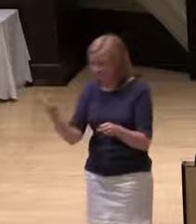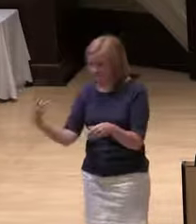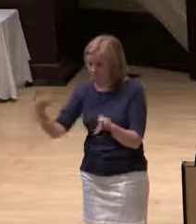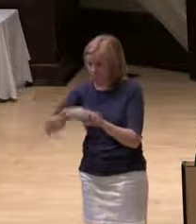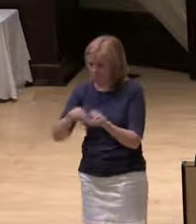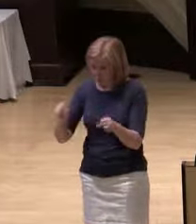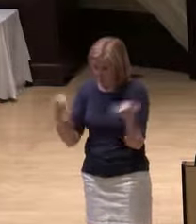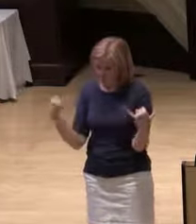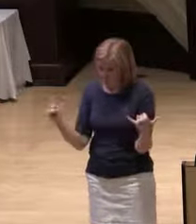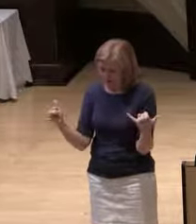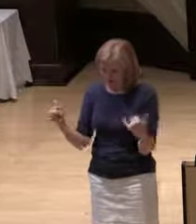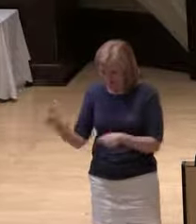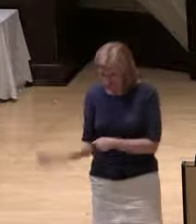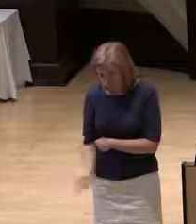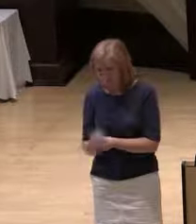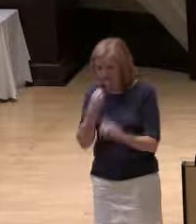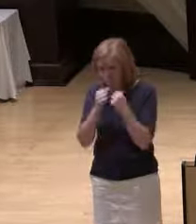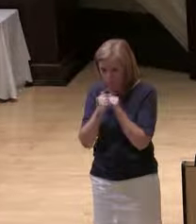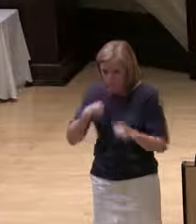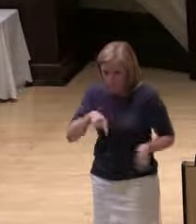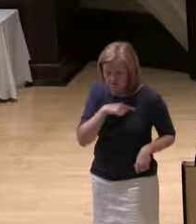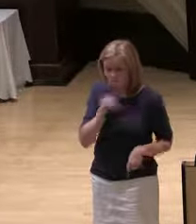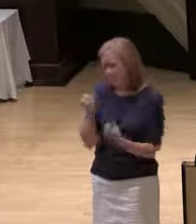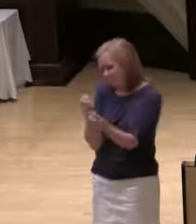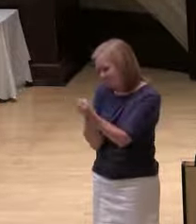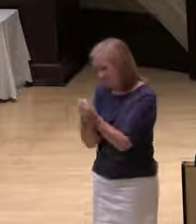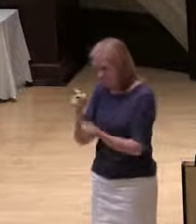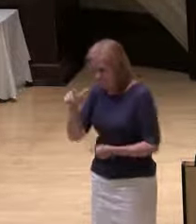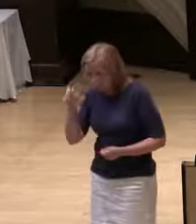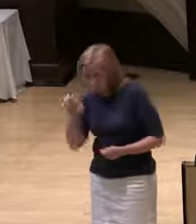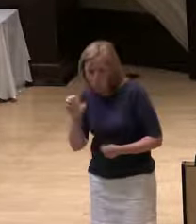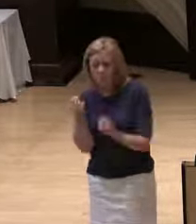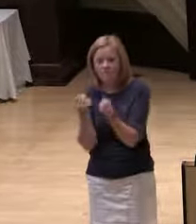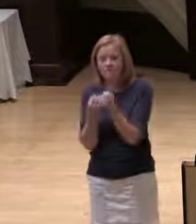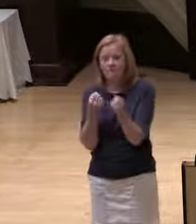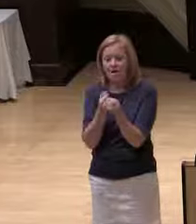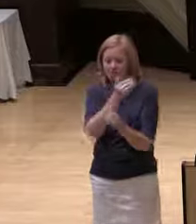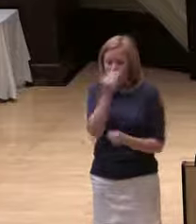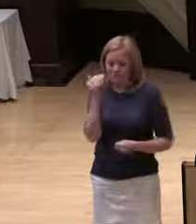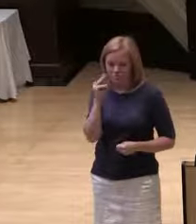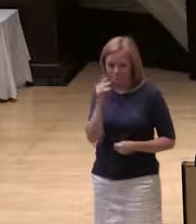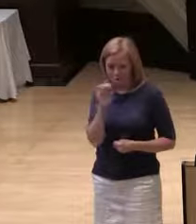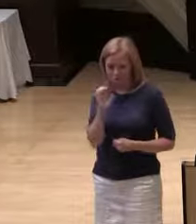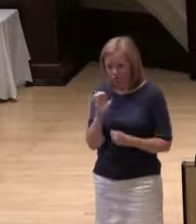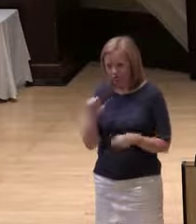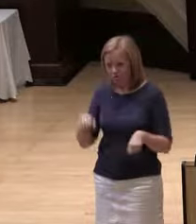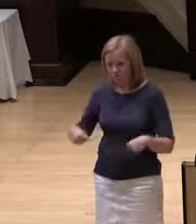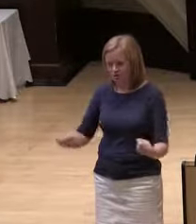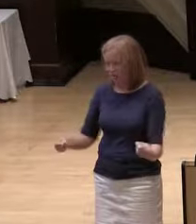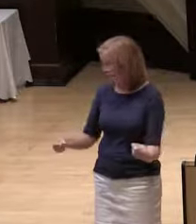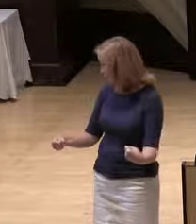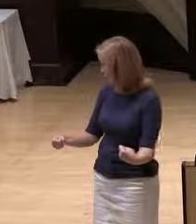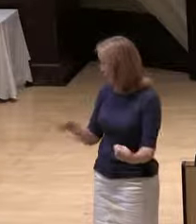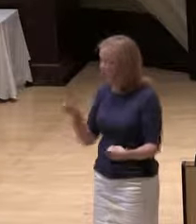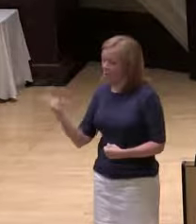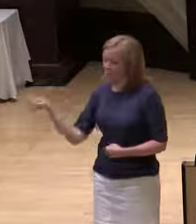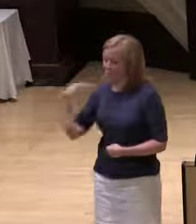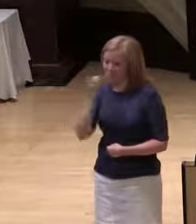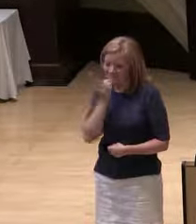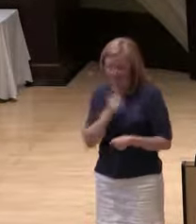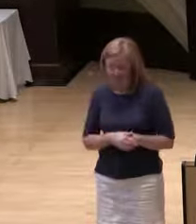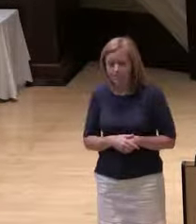You can play and eat with us. You can sponsor a hole. You can sponsor Sister Margie's cart, or you could just come to dinner. We